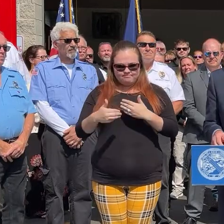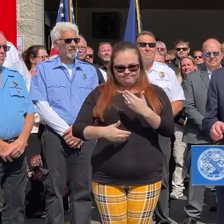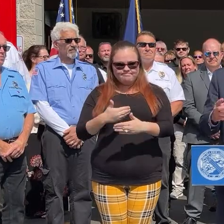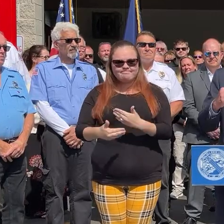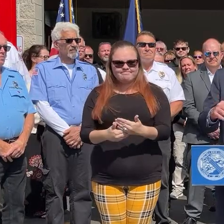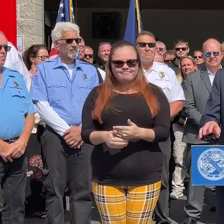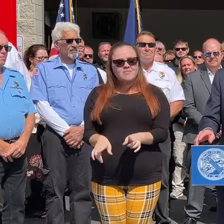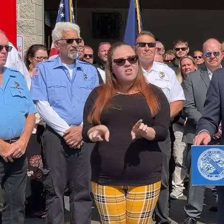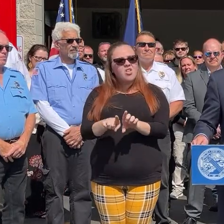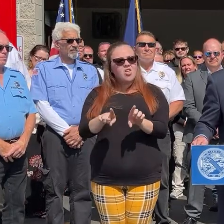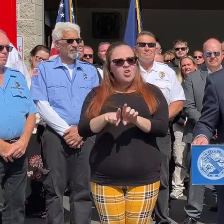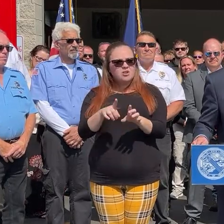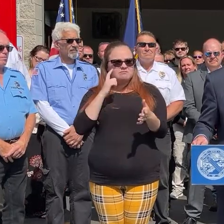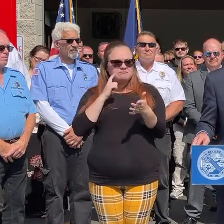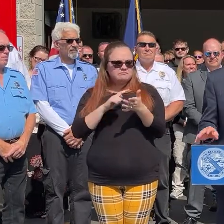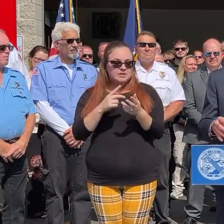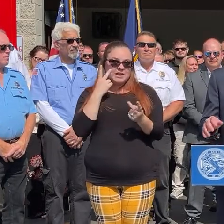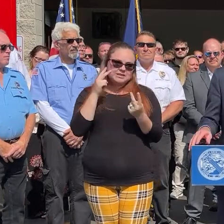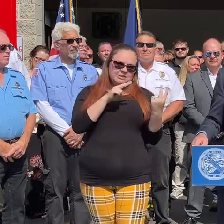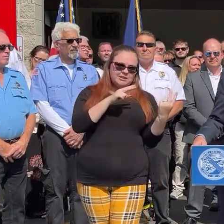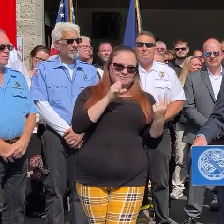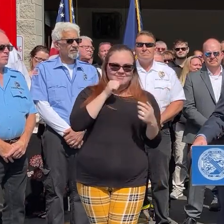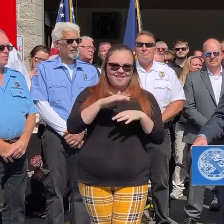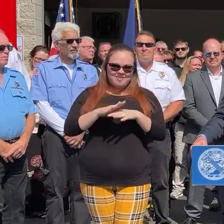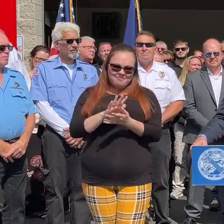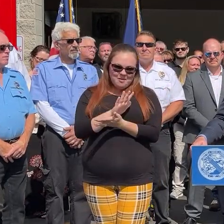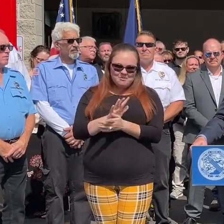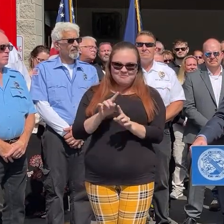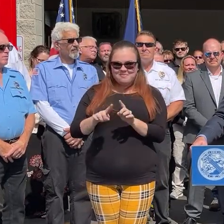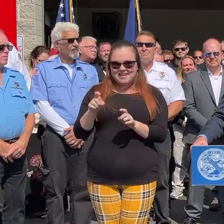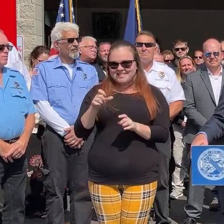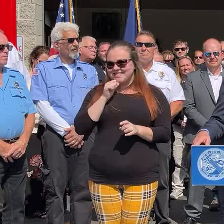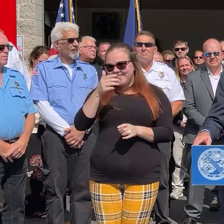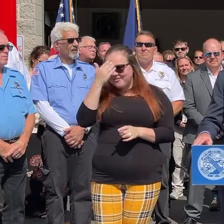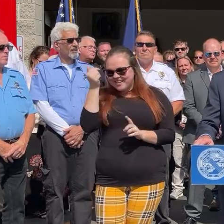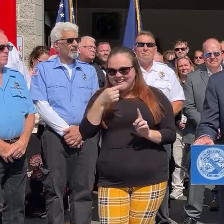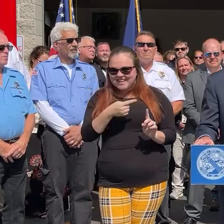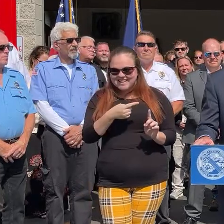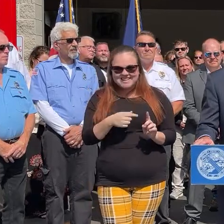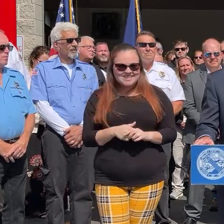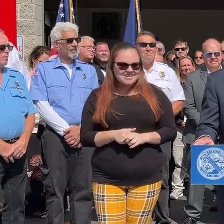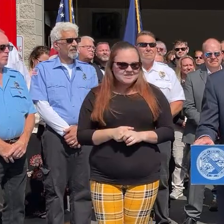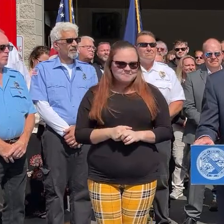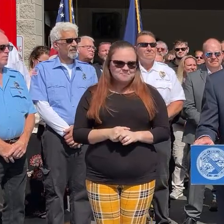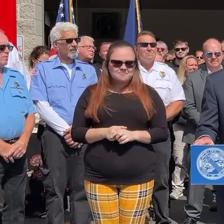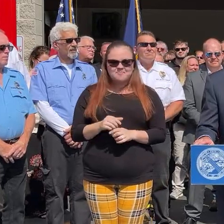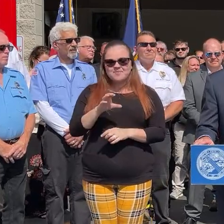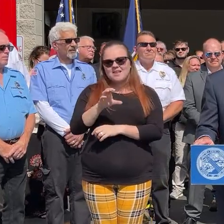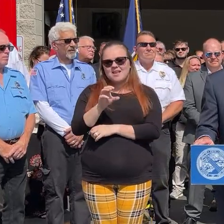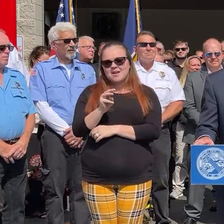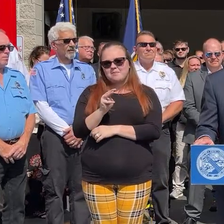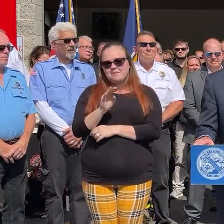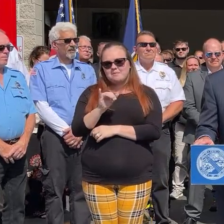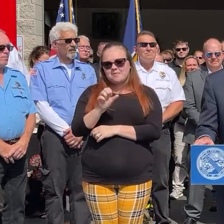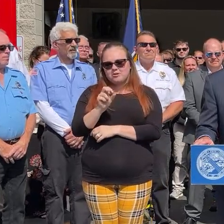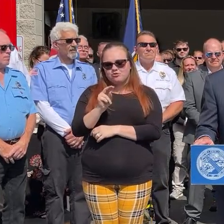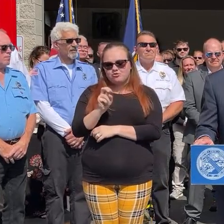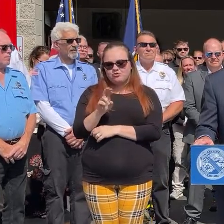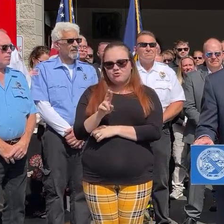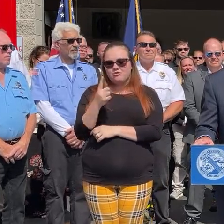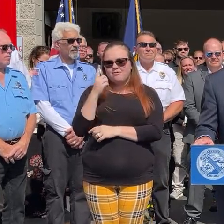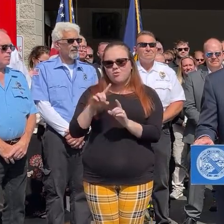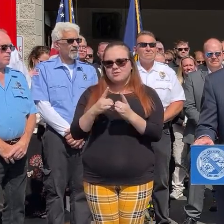I also want to note here, I just looked at them and I didn't have them on my sheet, but I should have not forgotten. We also have our Commissioner of the Department of